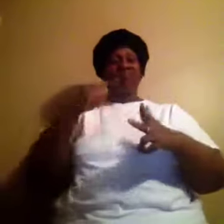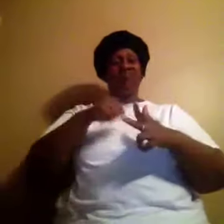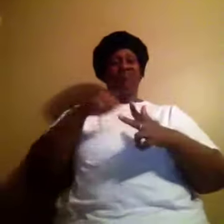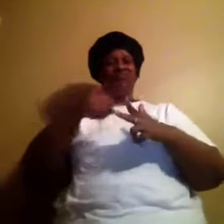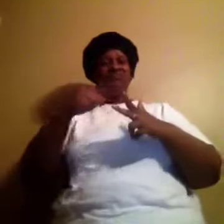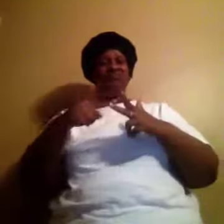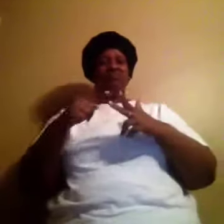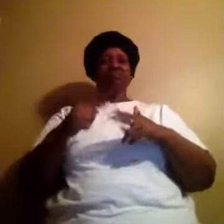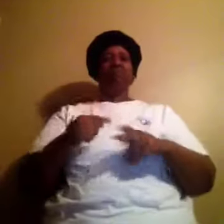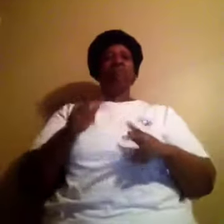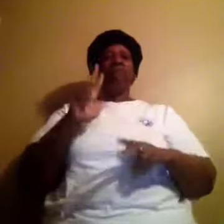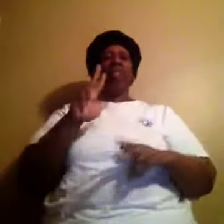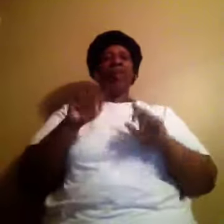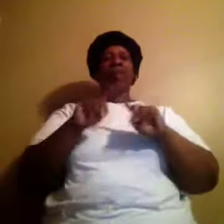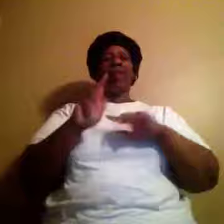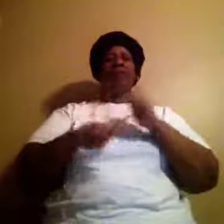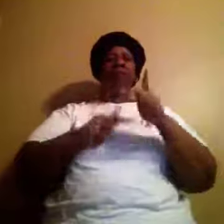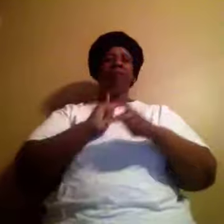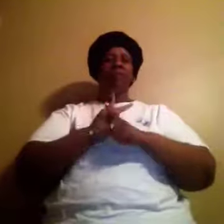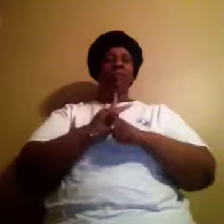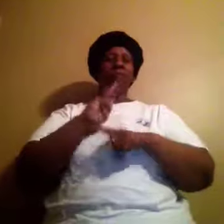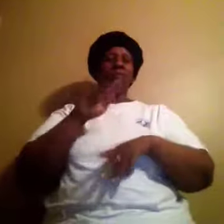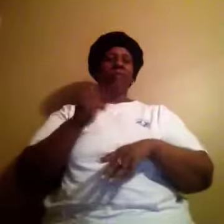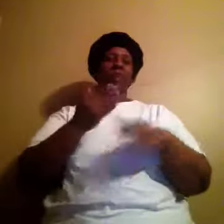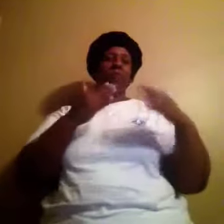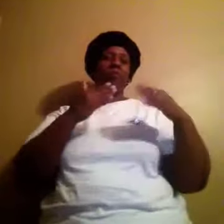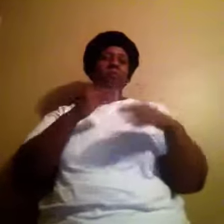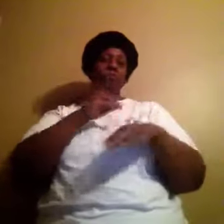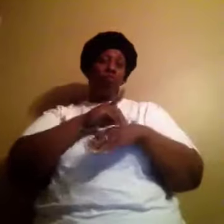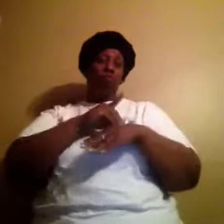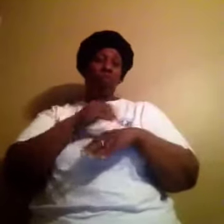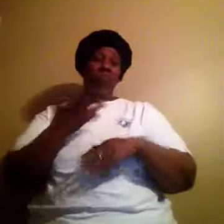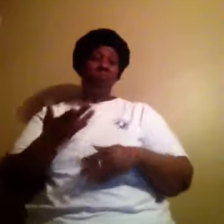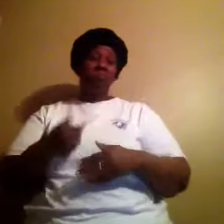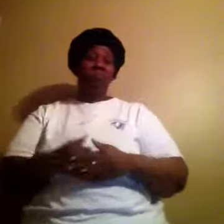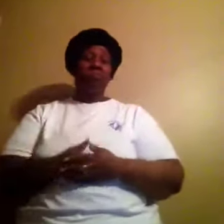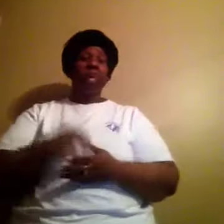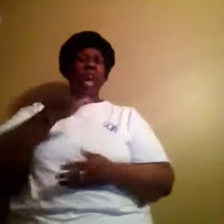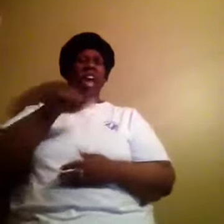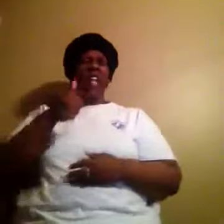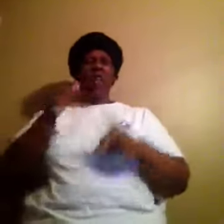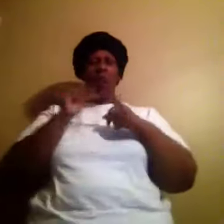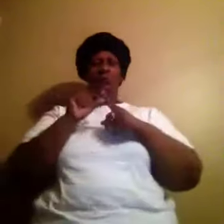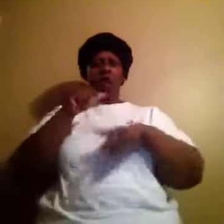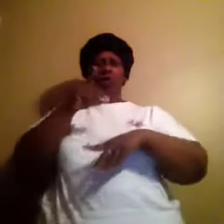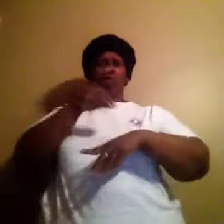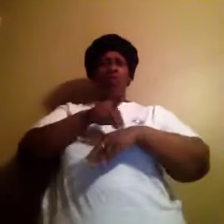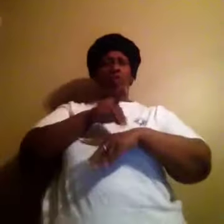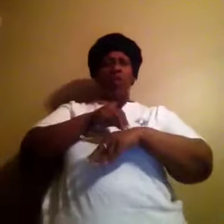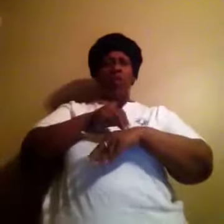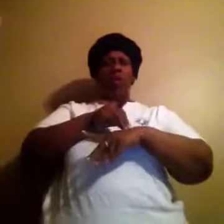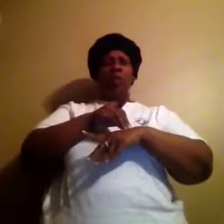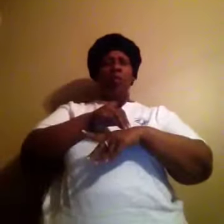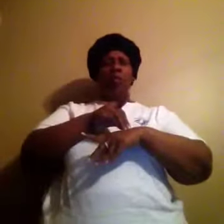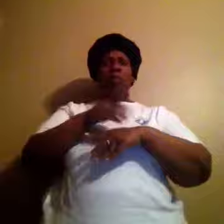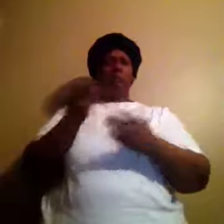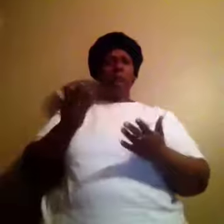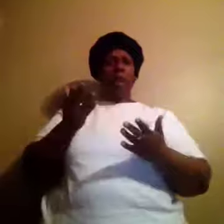job duties. Okay? So another word for duty is